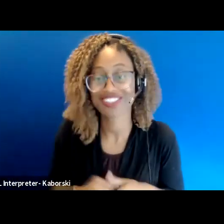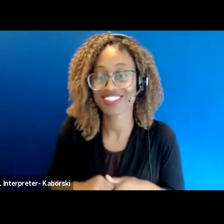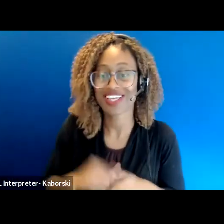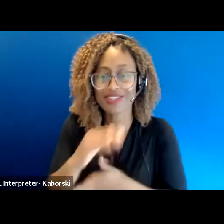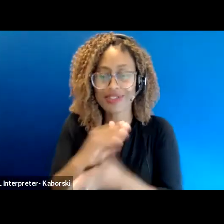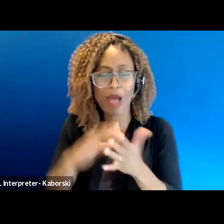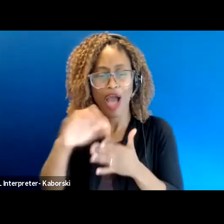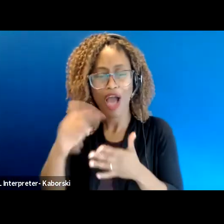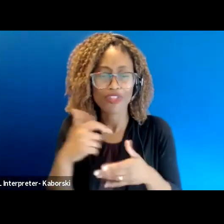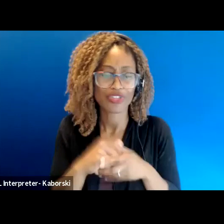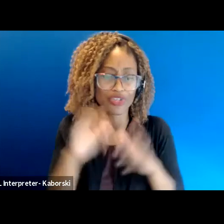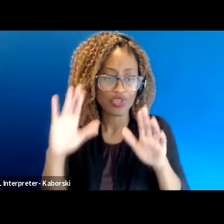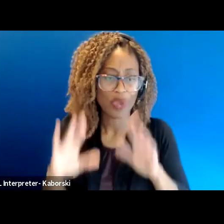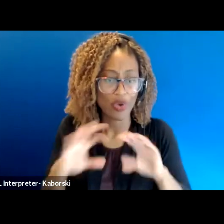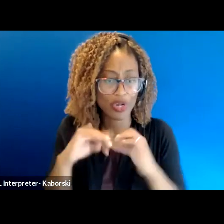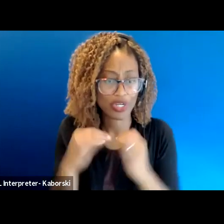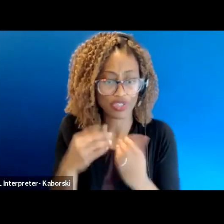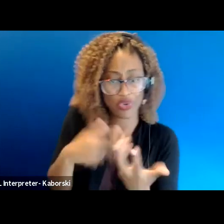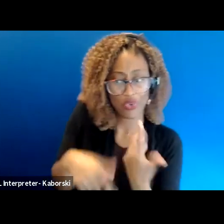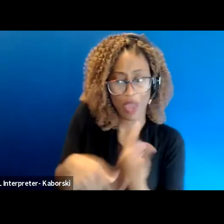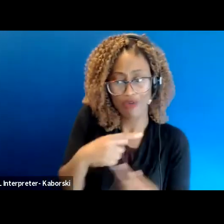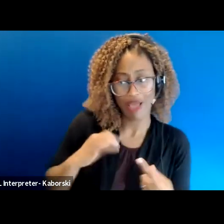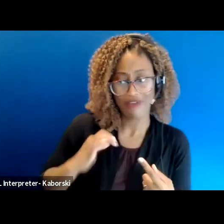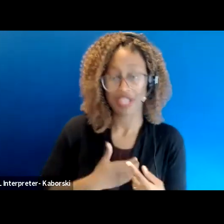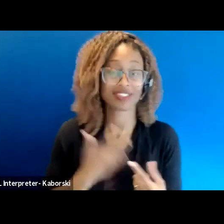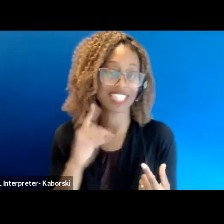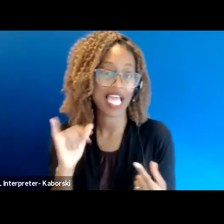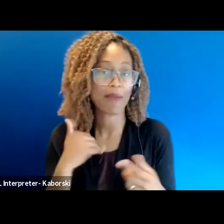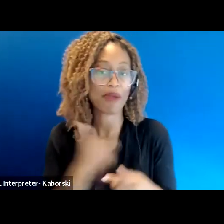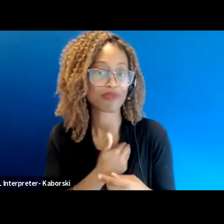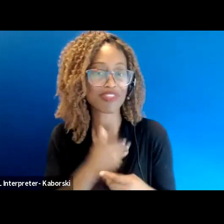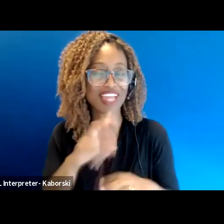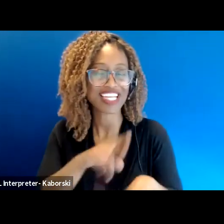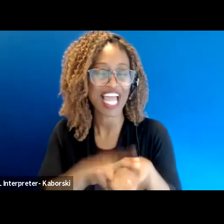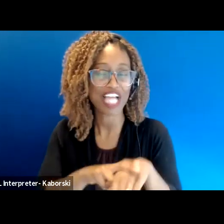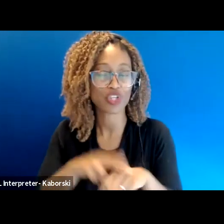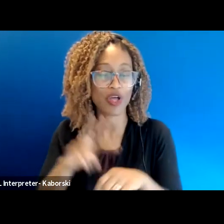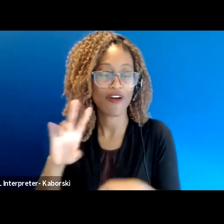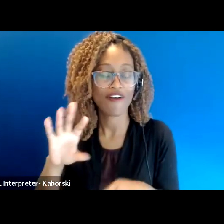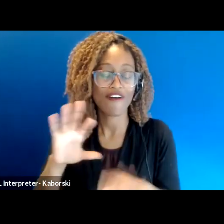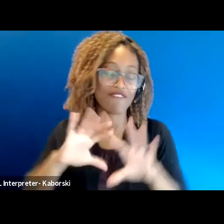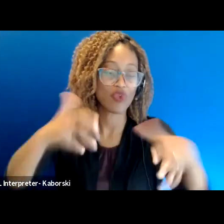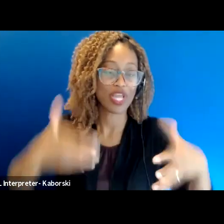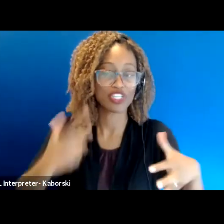of the National Federation of the Blind, American Wheelchair Users.